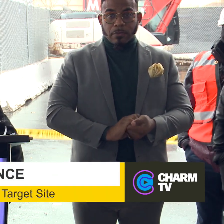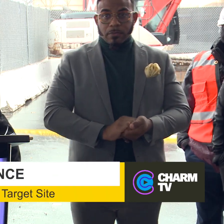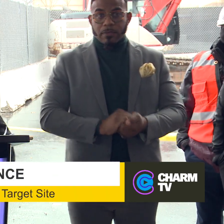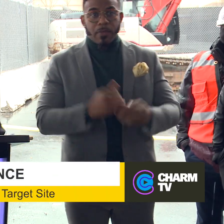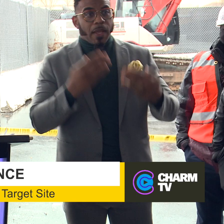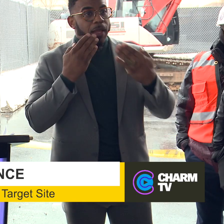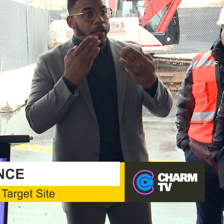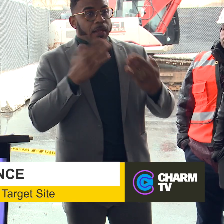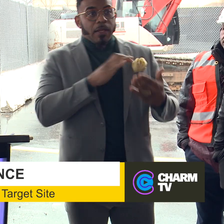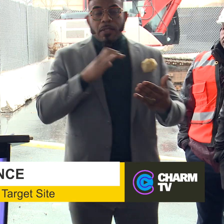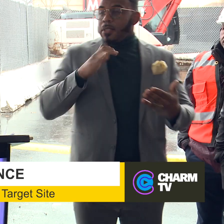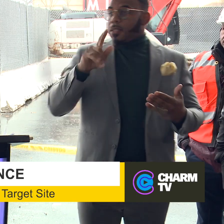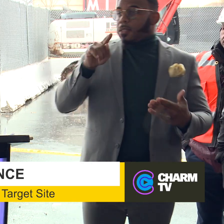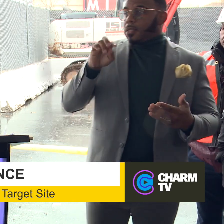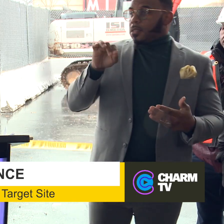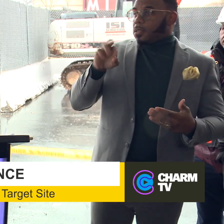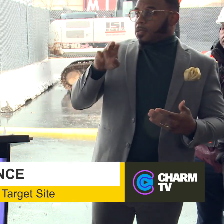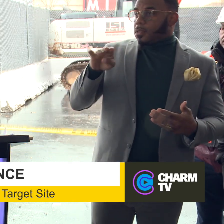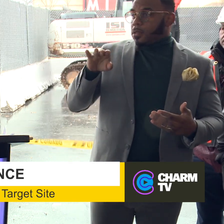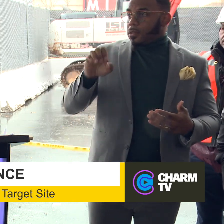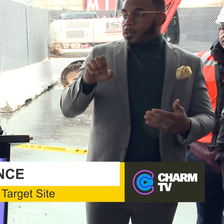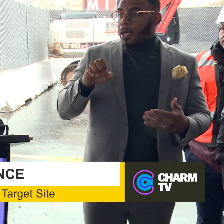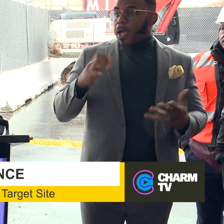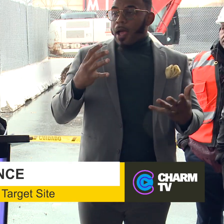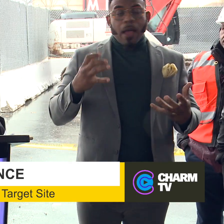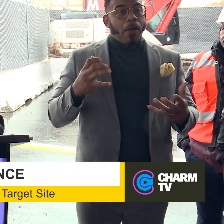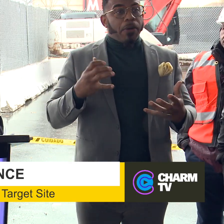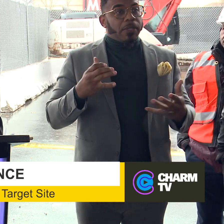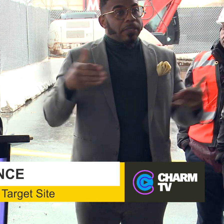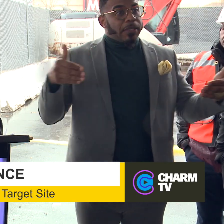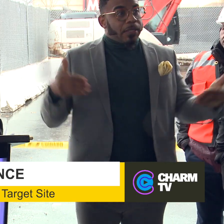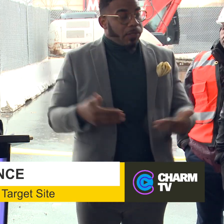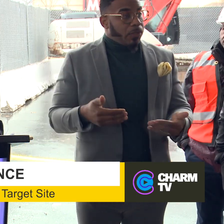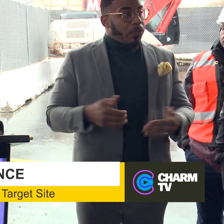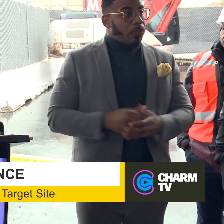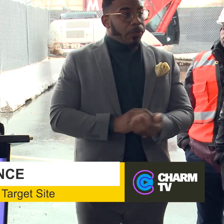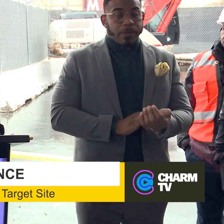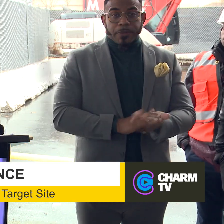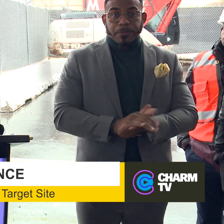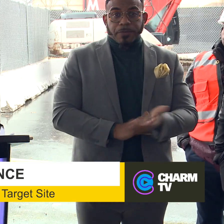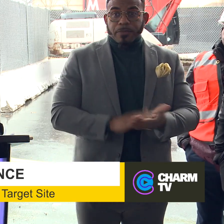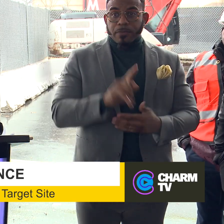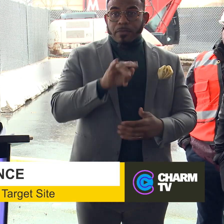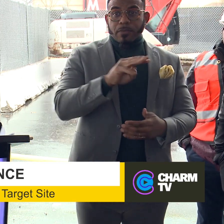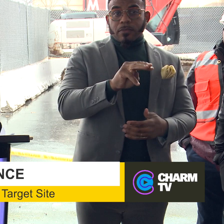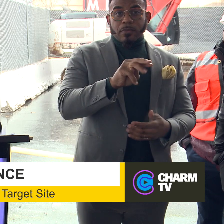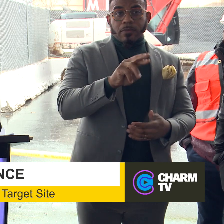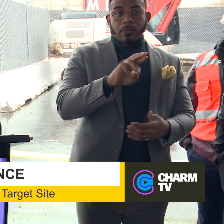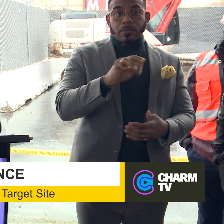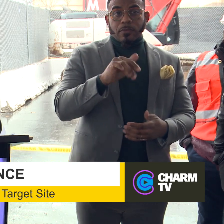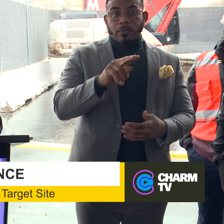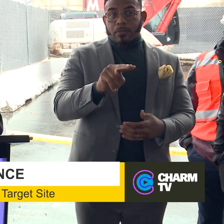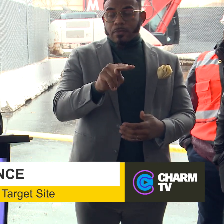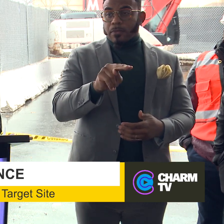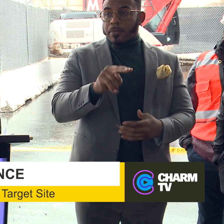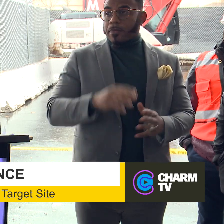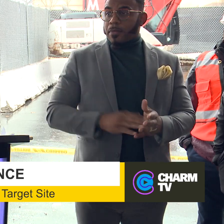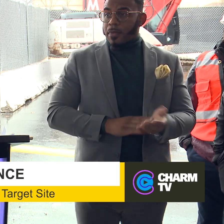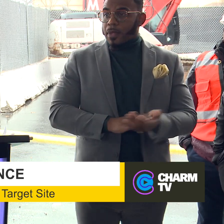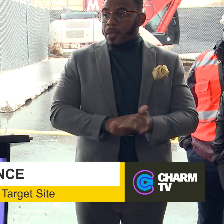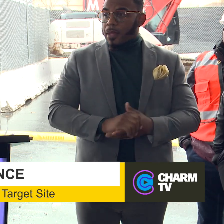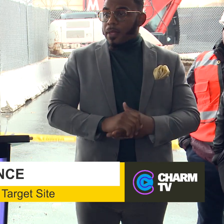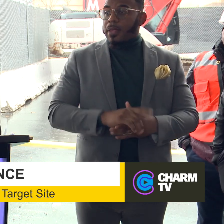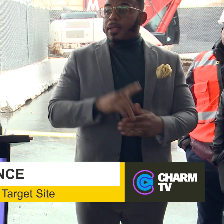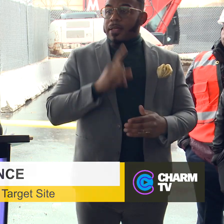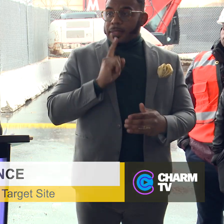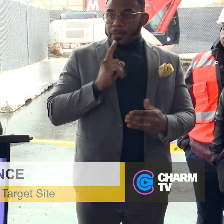Thank you, Councilman Torrance. I would like to introduce Tim Reagan. Tim Reagan